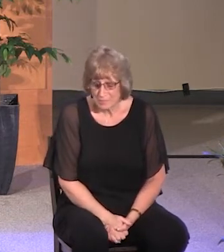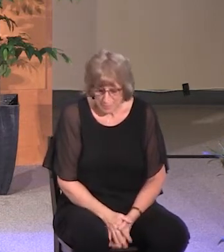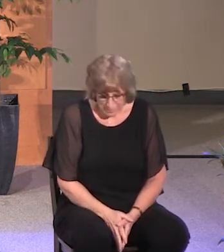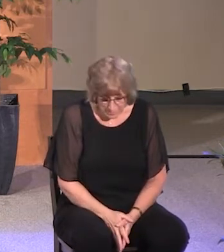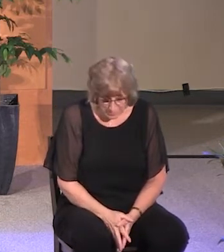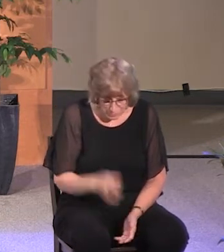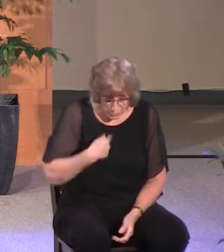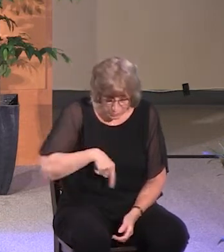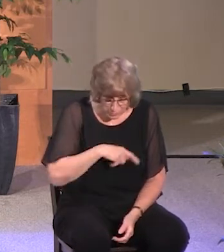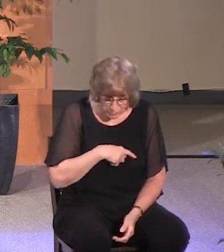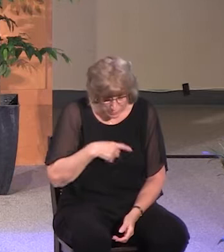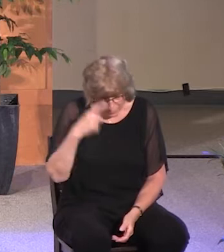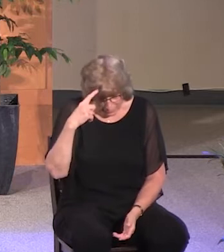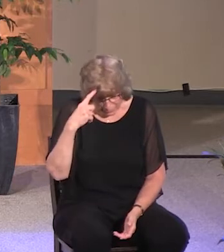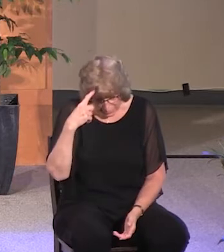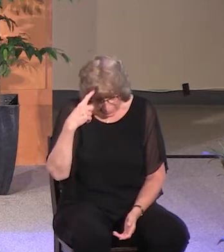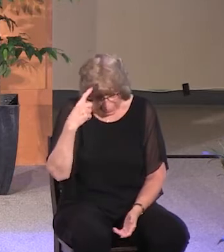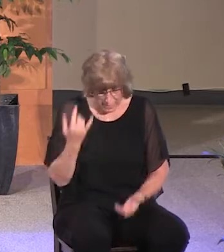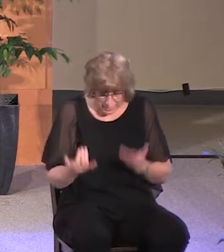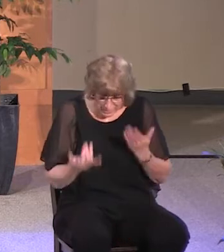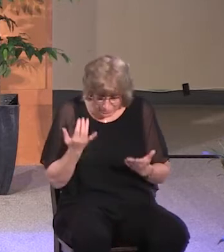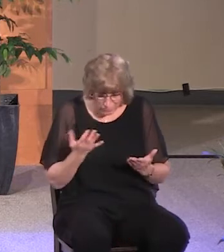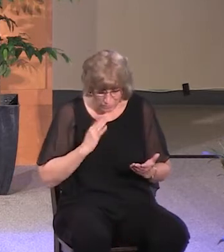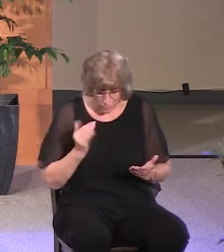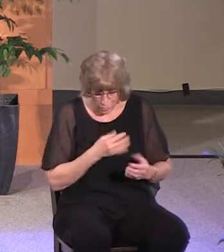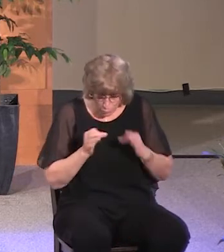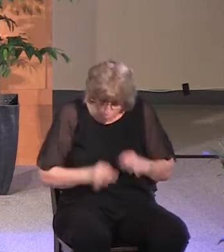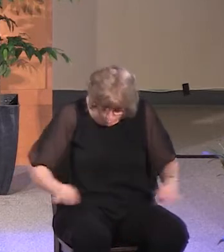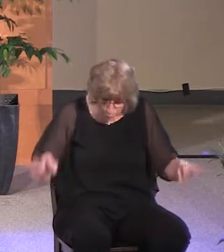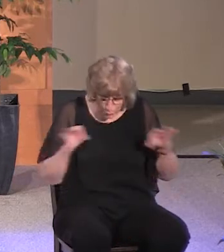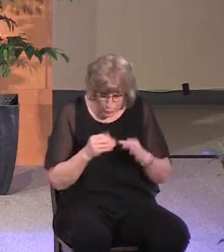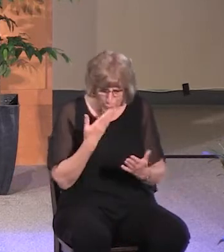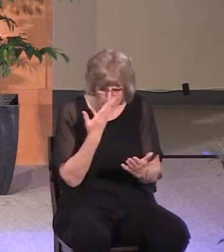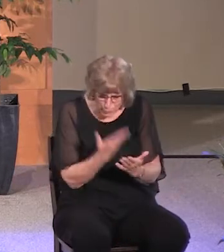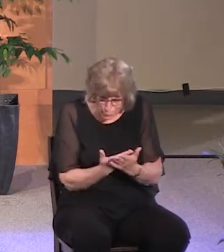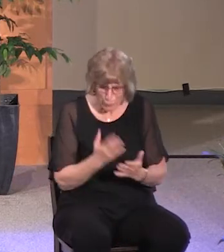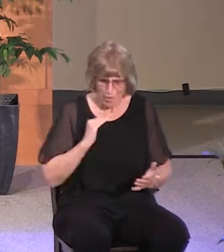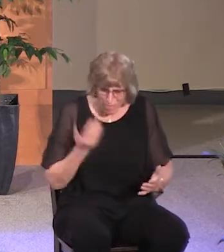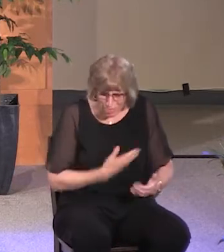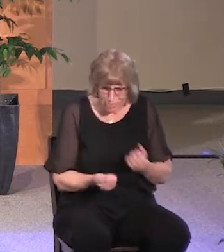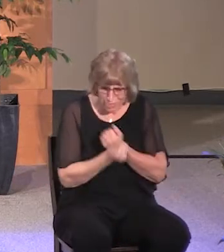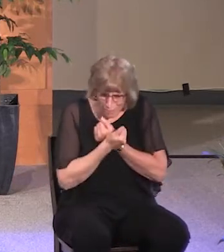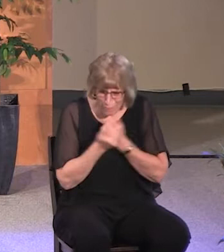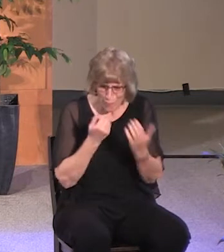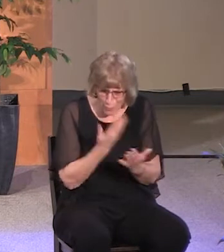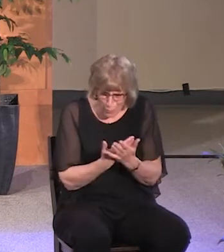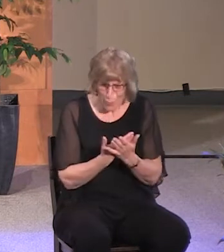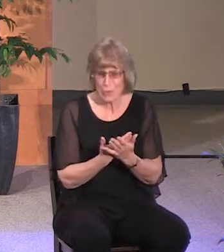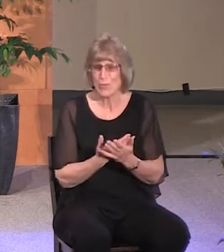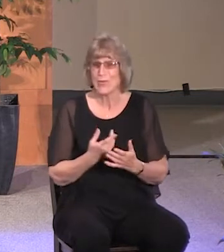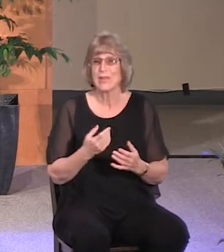We may think if we can only prove our worth, our innocence, our light, our love, our integrity, that